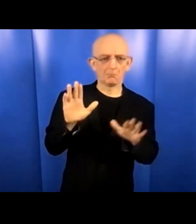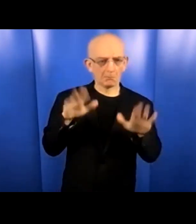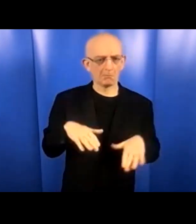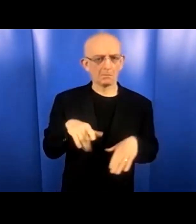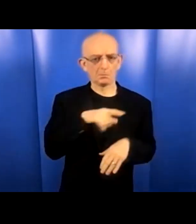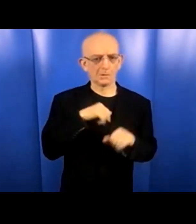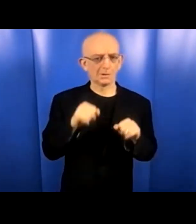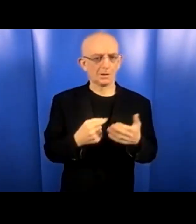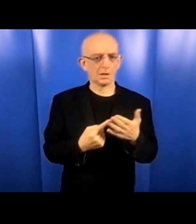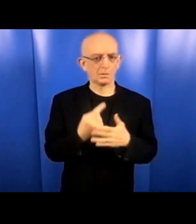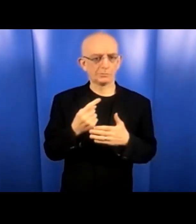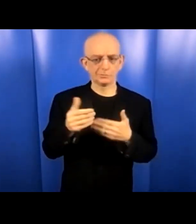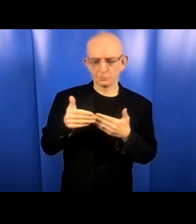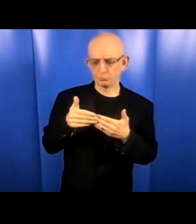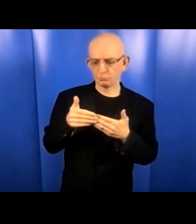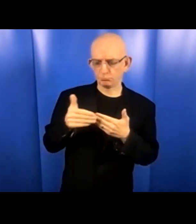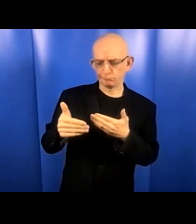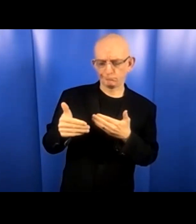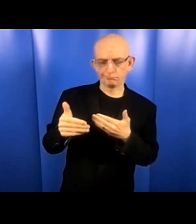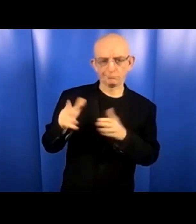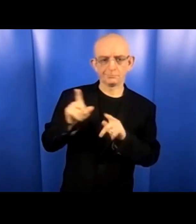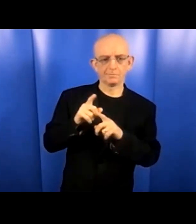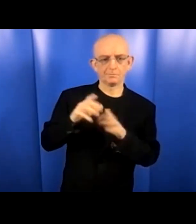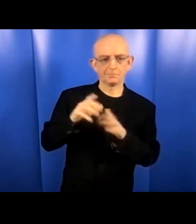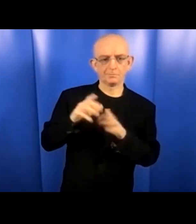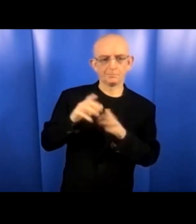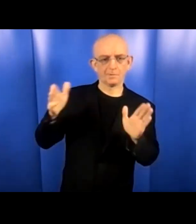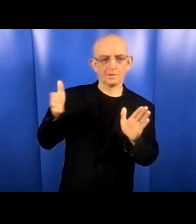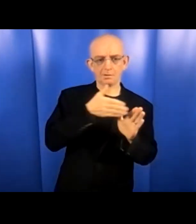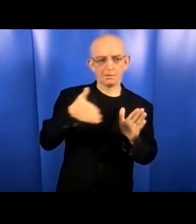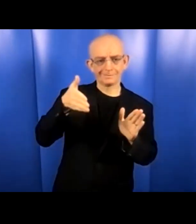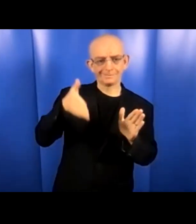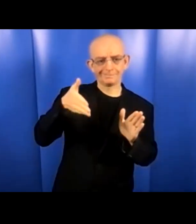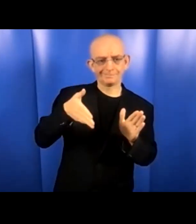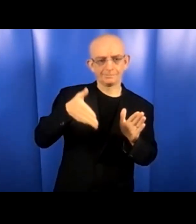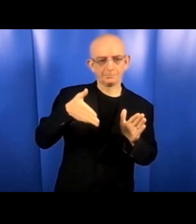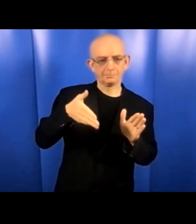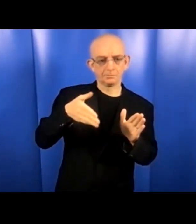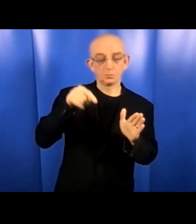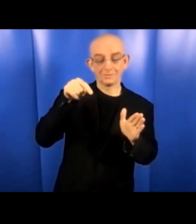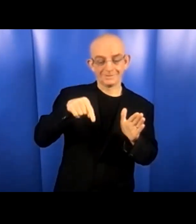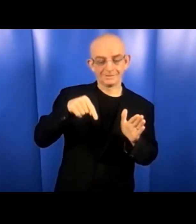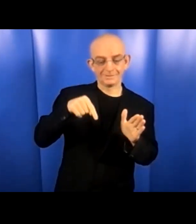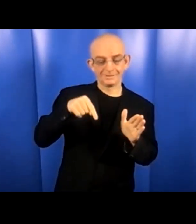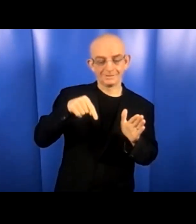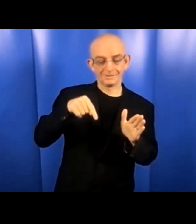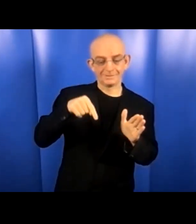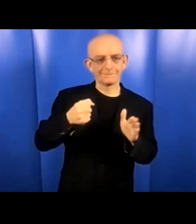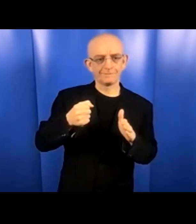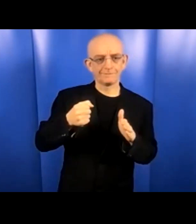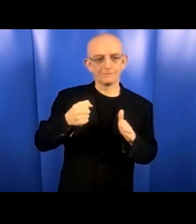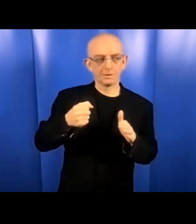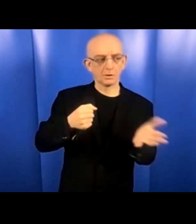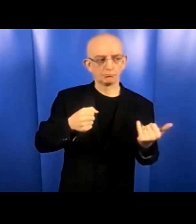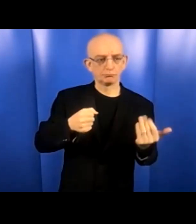have then pick key allies, largely interestingly the women's groups,